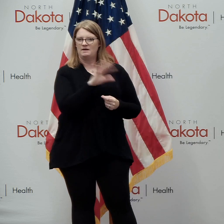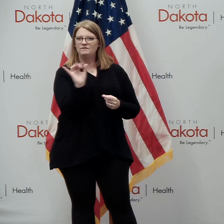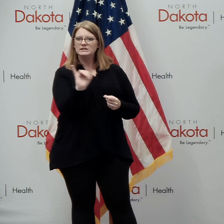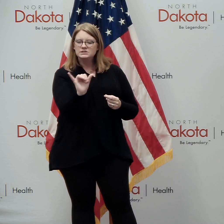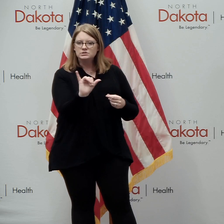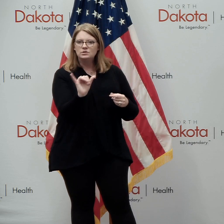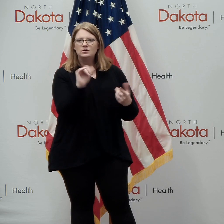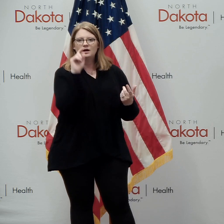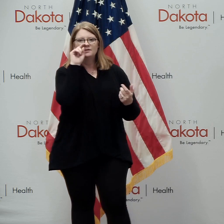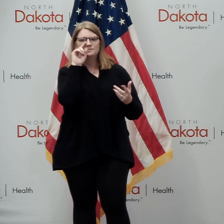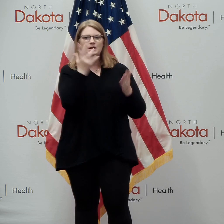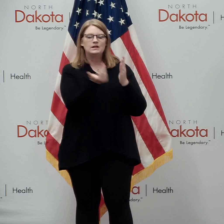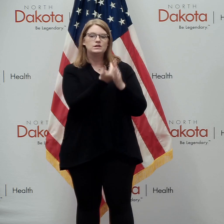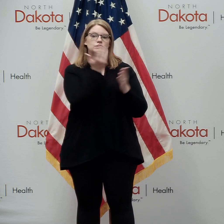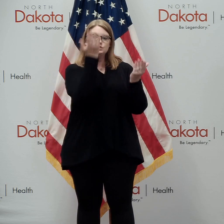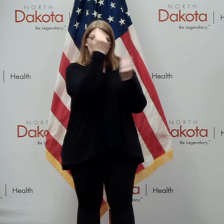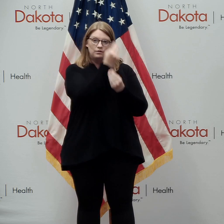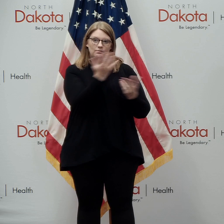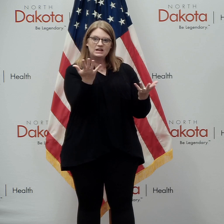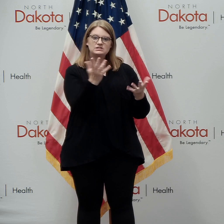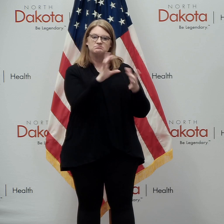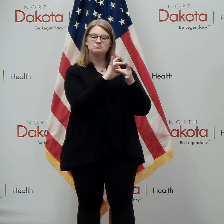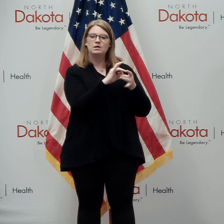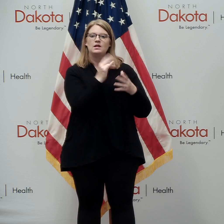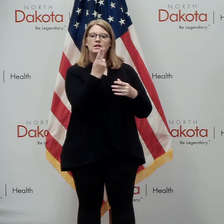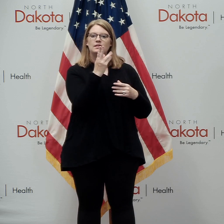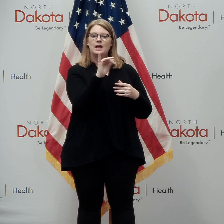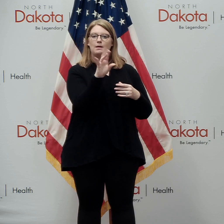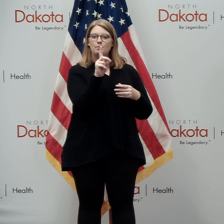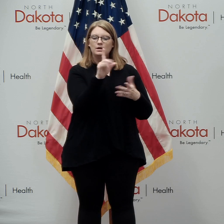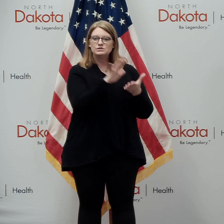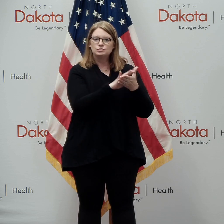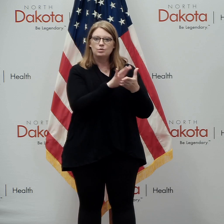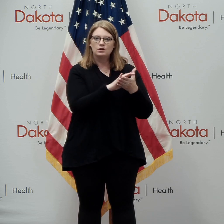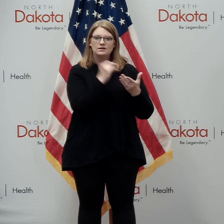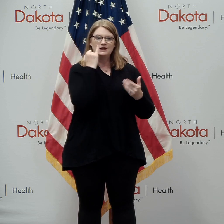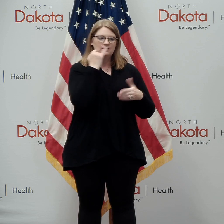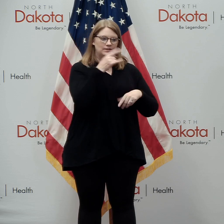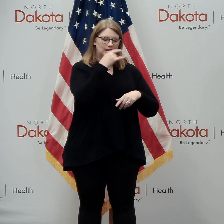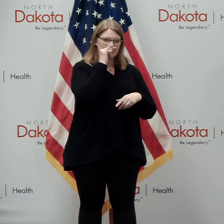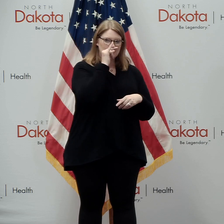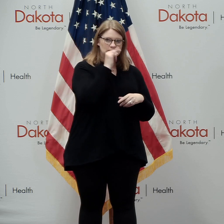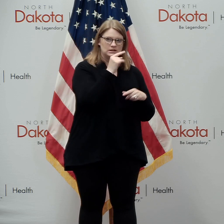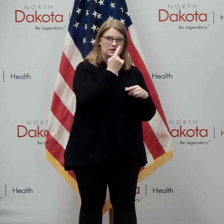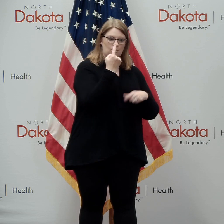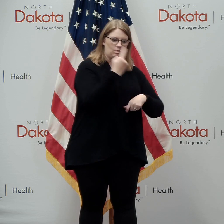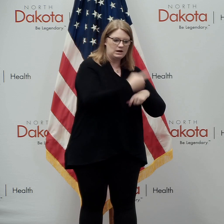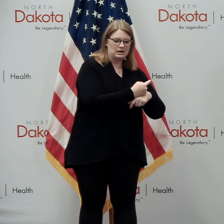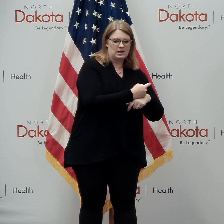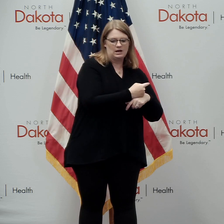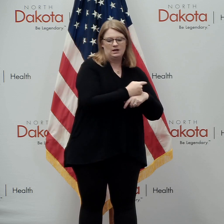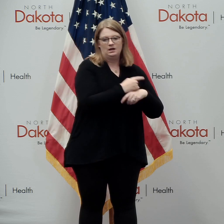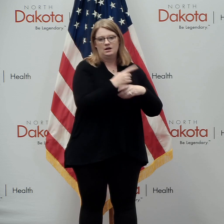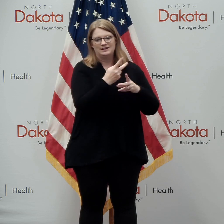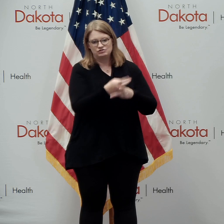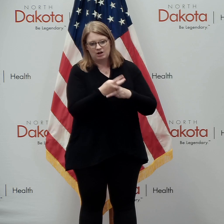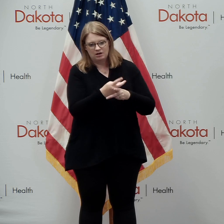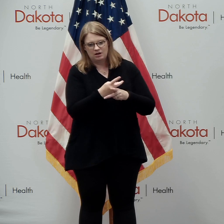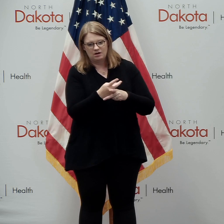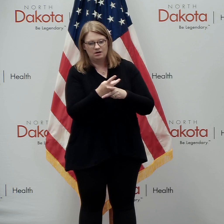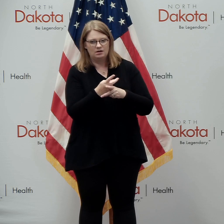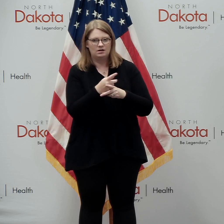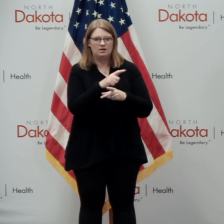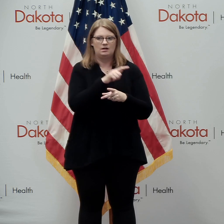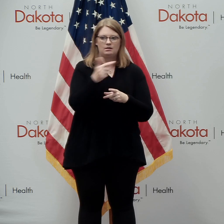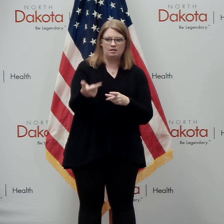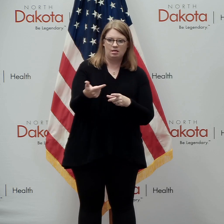There's new information coming out on the hybrid school models, where if kids are in school one day and childcare the next and back to school, and their cohorts